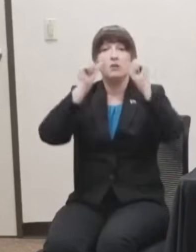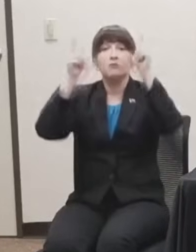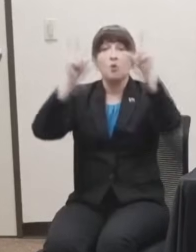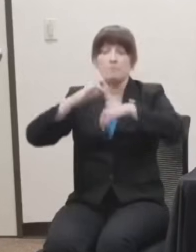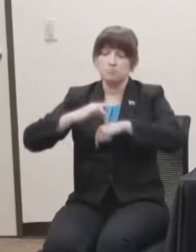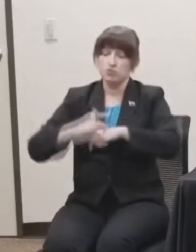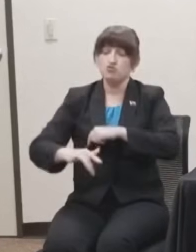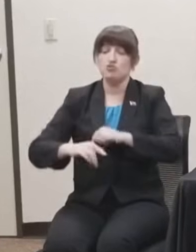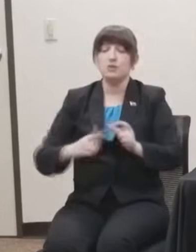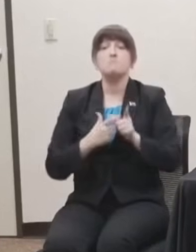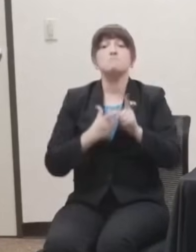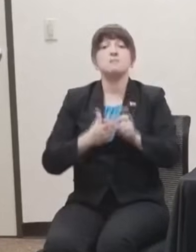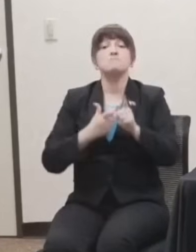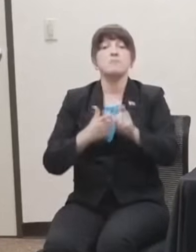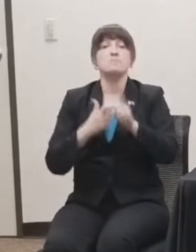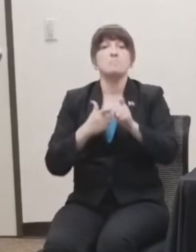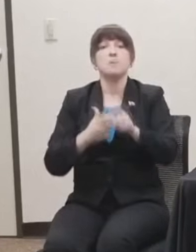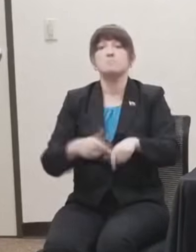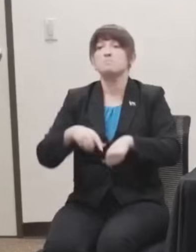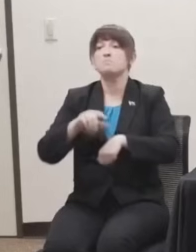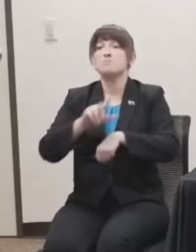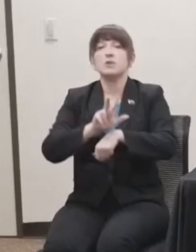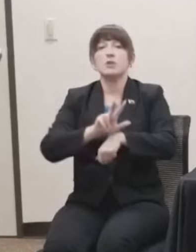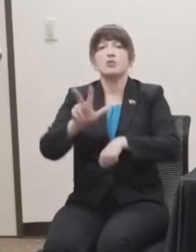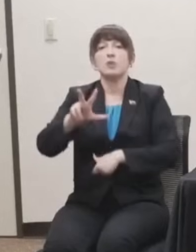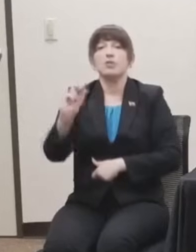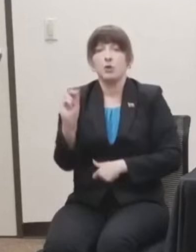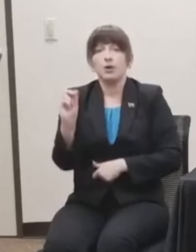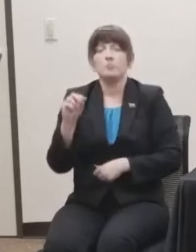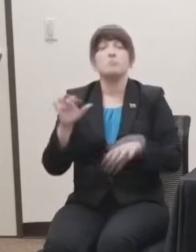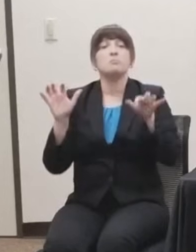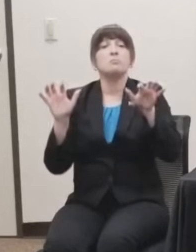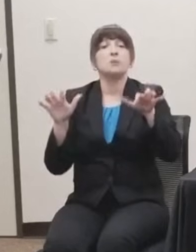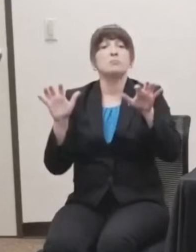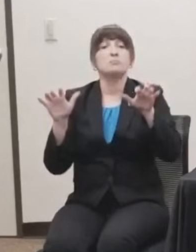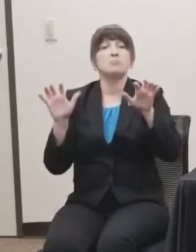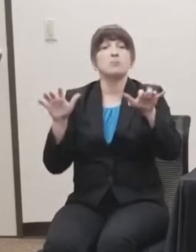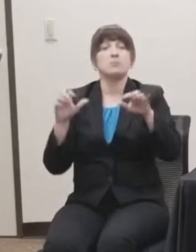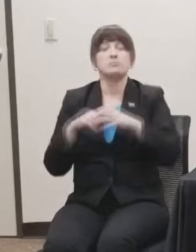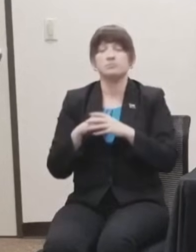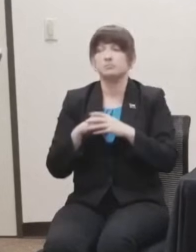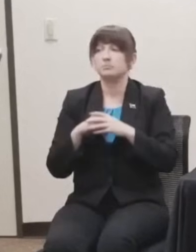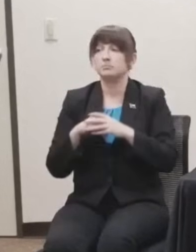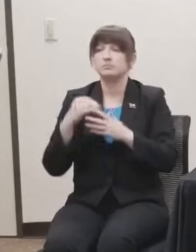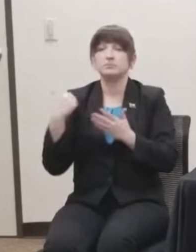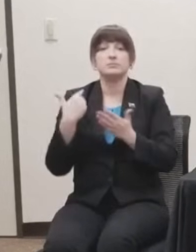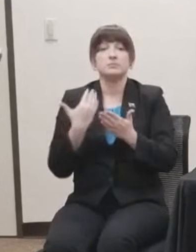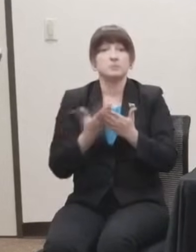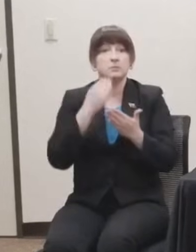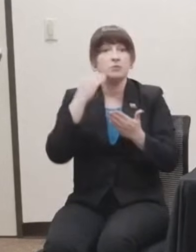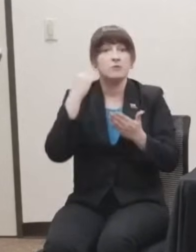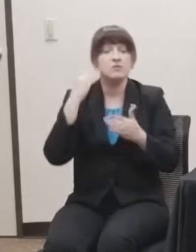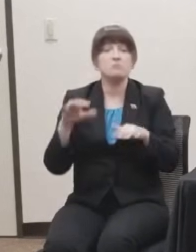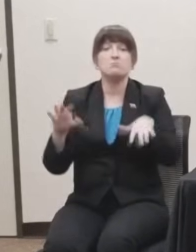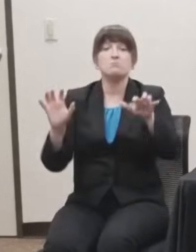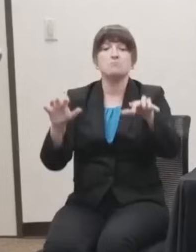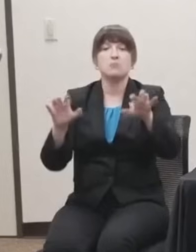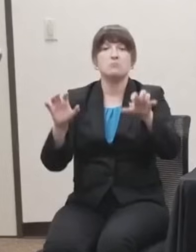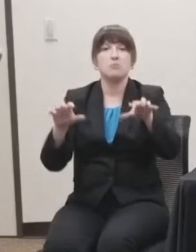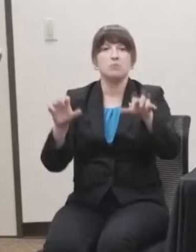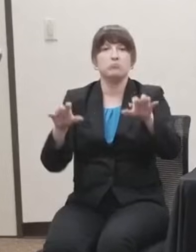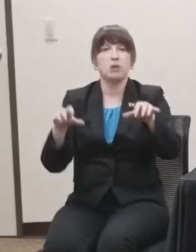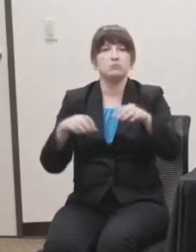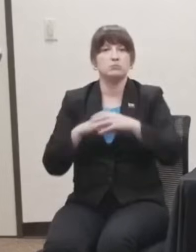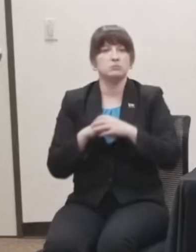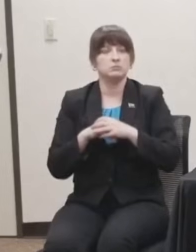morning, and it just then began to rain a little bit. He got home and saw that it rained a little bit more, and he saw